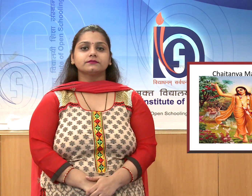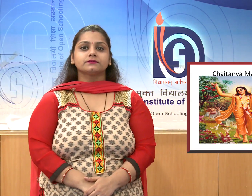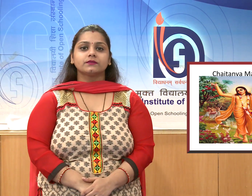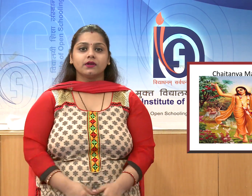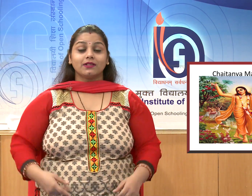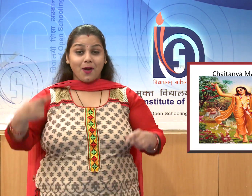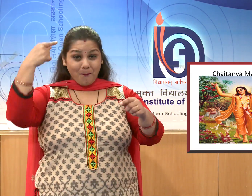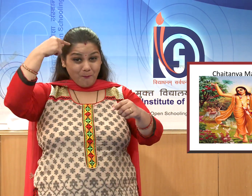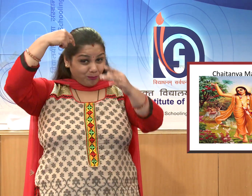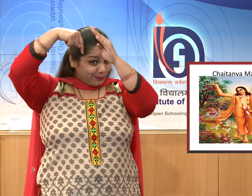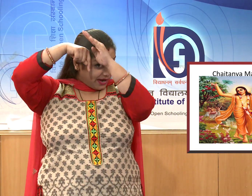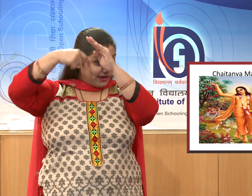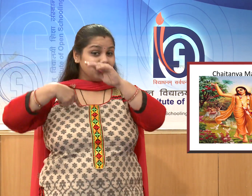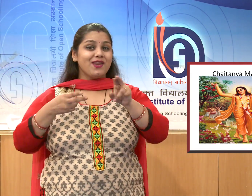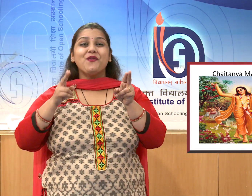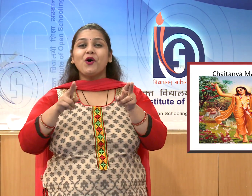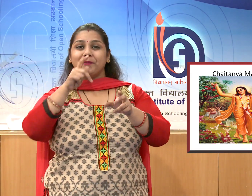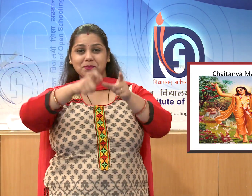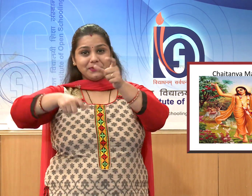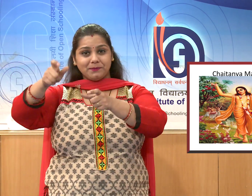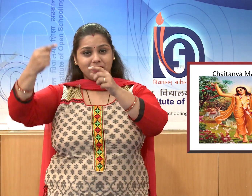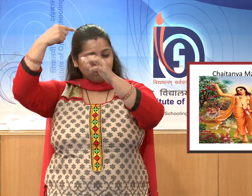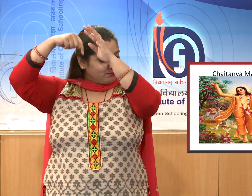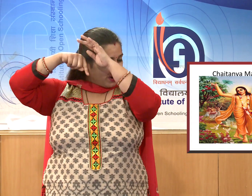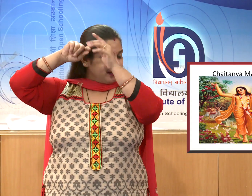on the mind of the common people,